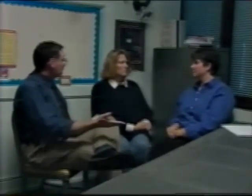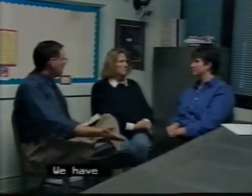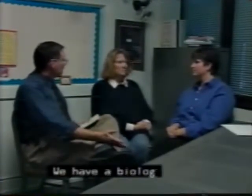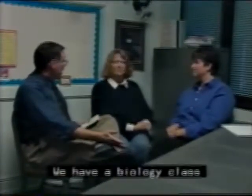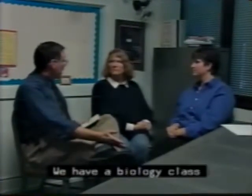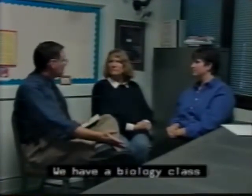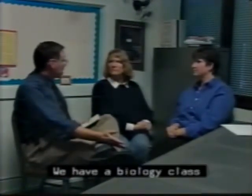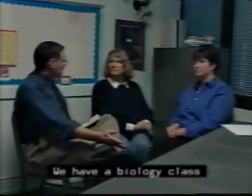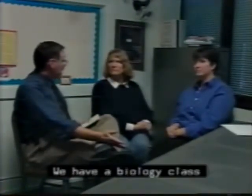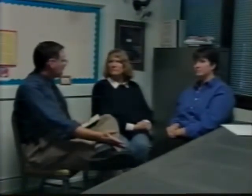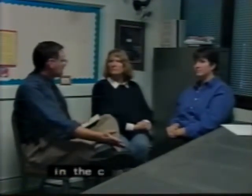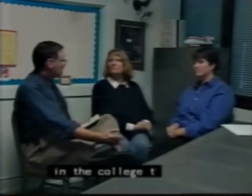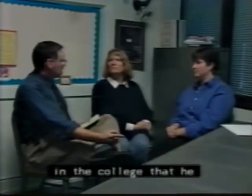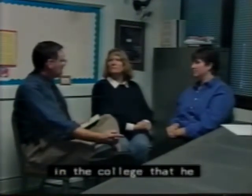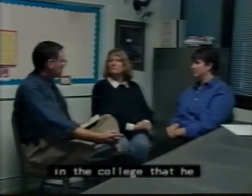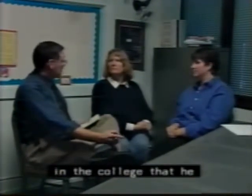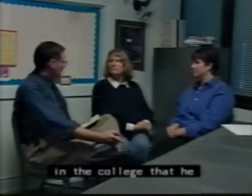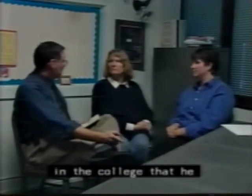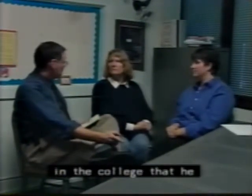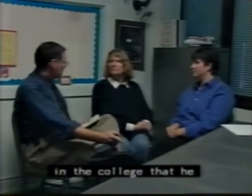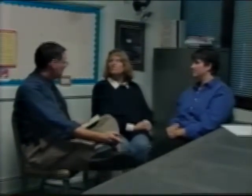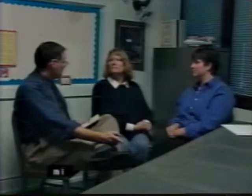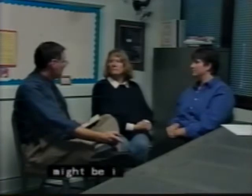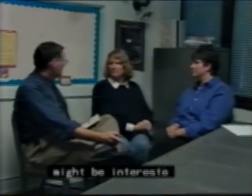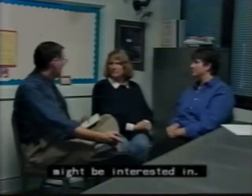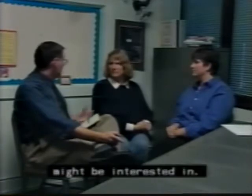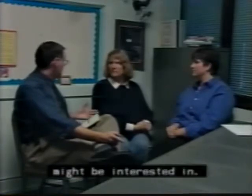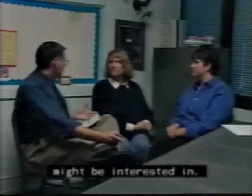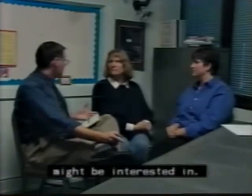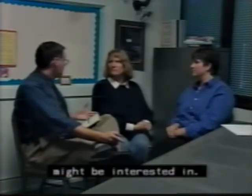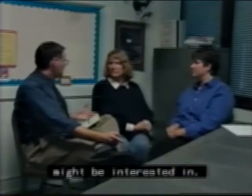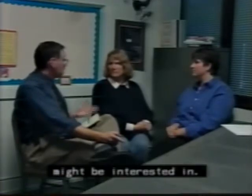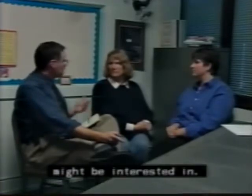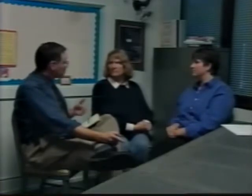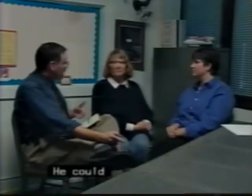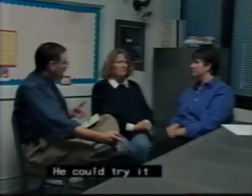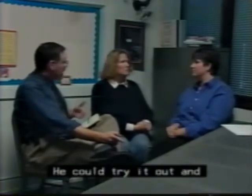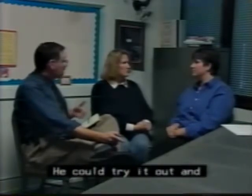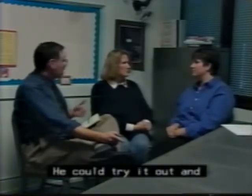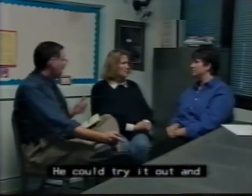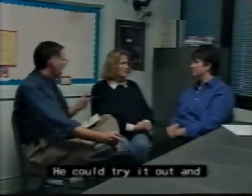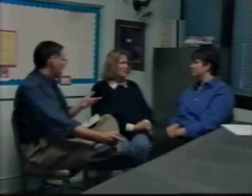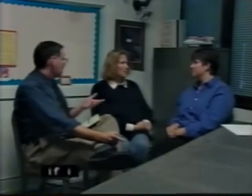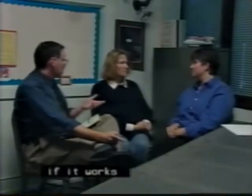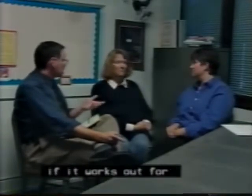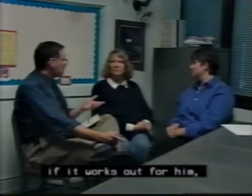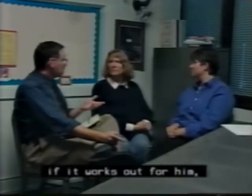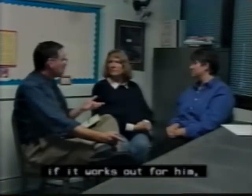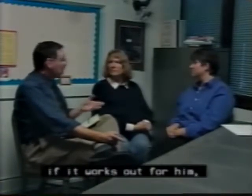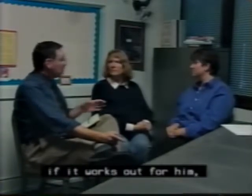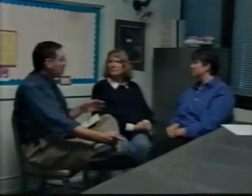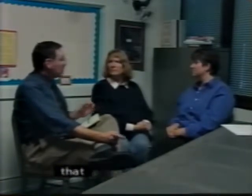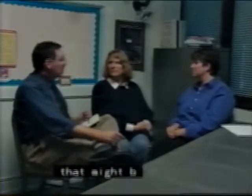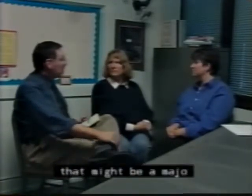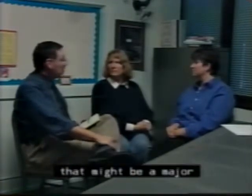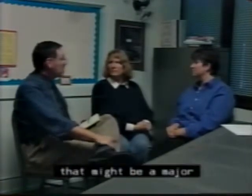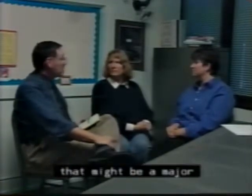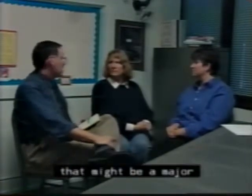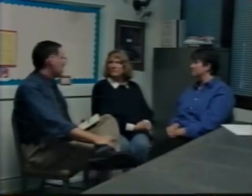a biology class in the college that he might be interested in. He could try it out, and if it works out for him, that might be a major that he might